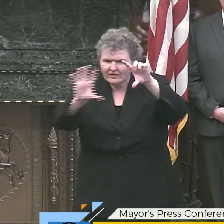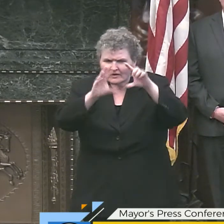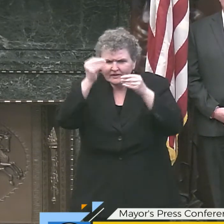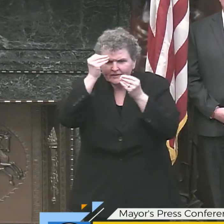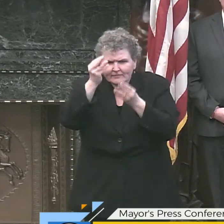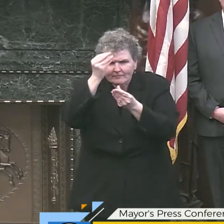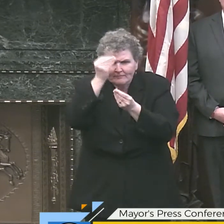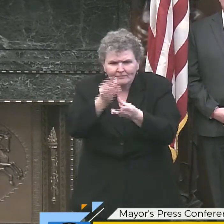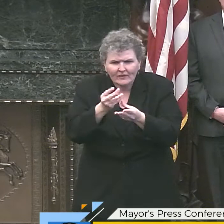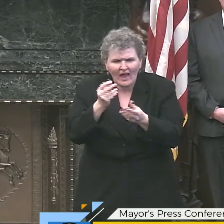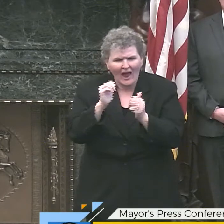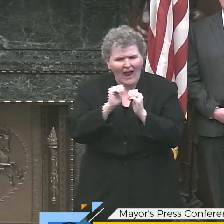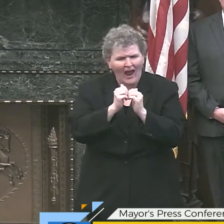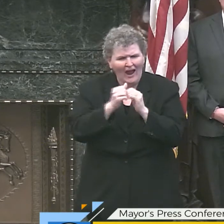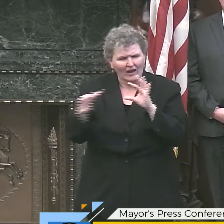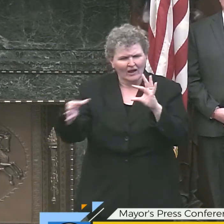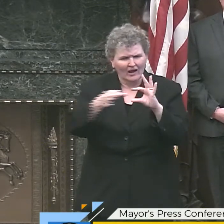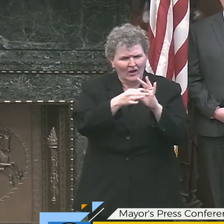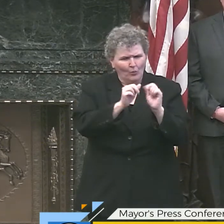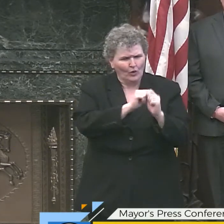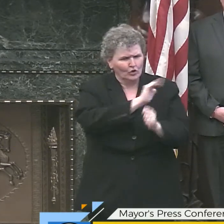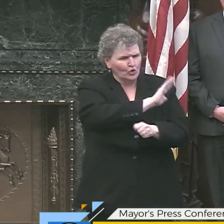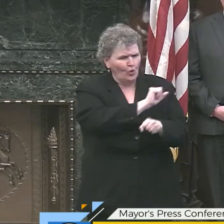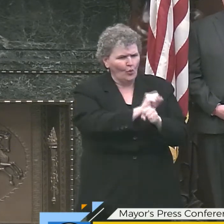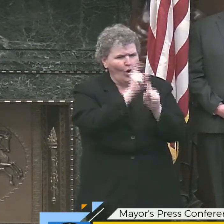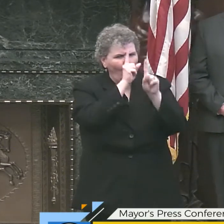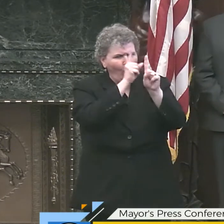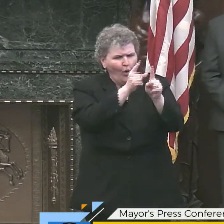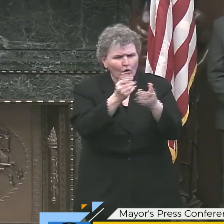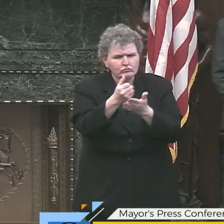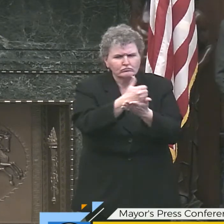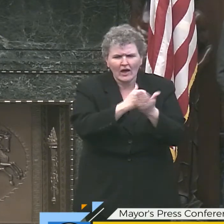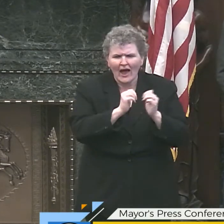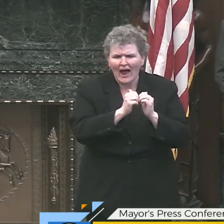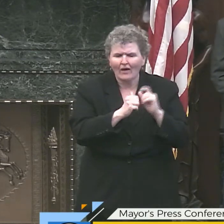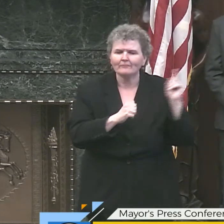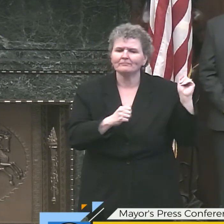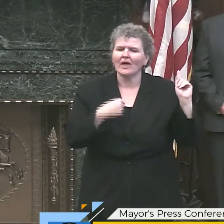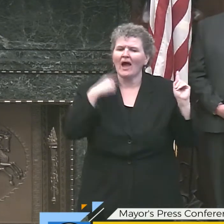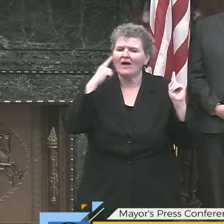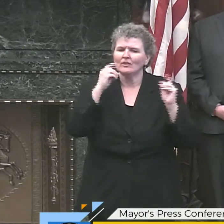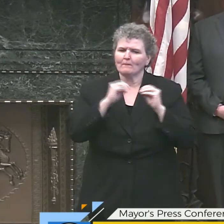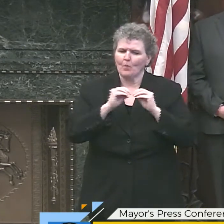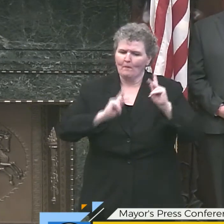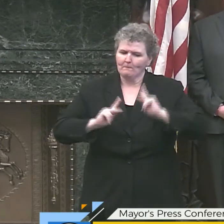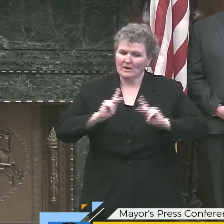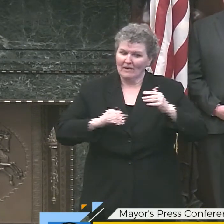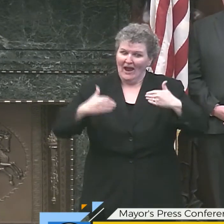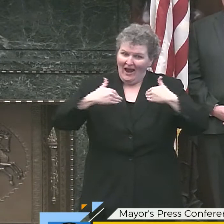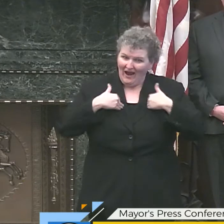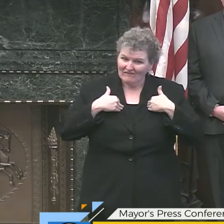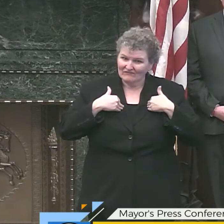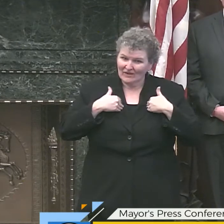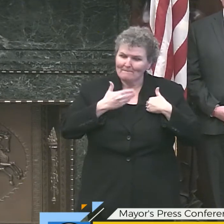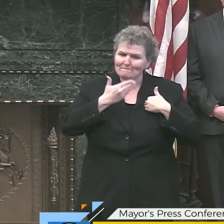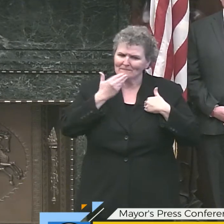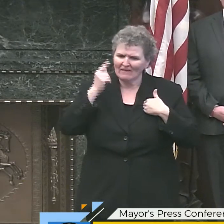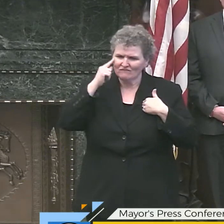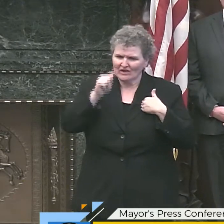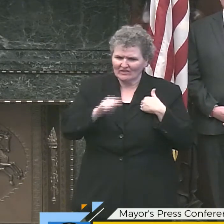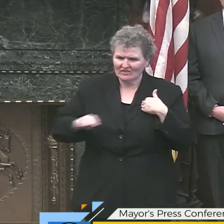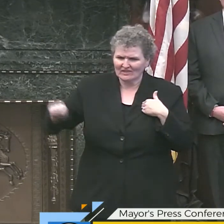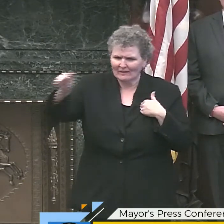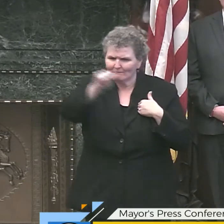strategies at all? We put that out because we think the more information that everybody has in this, the better off they are. It is